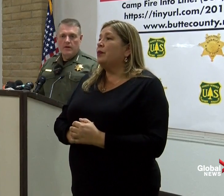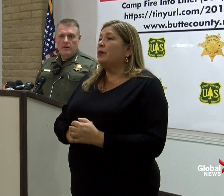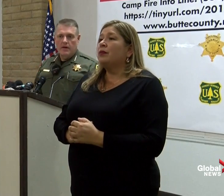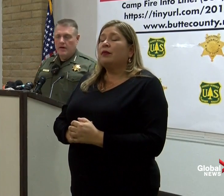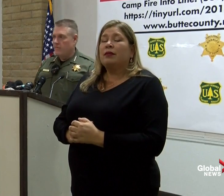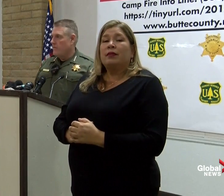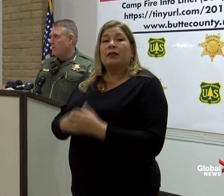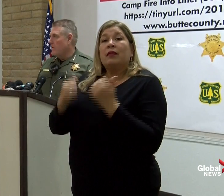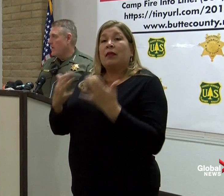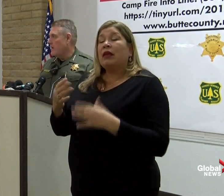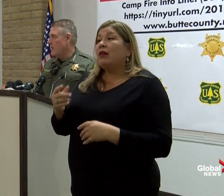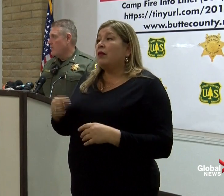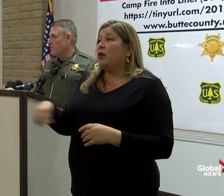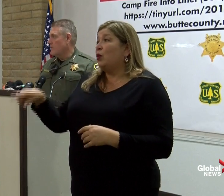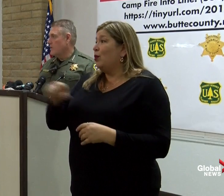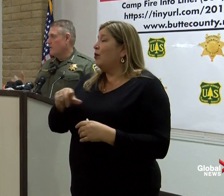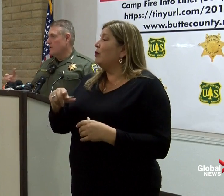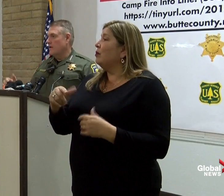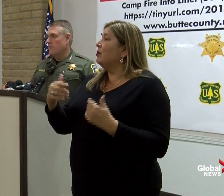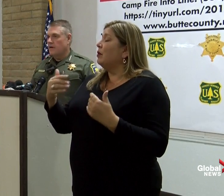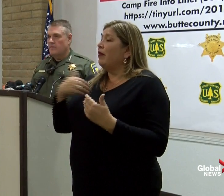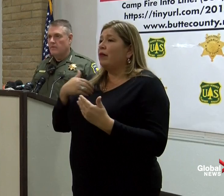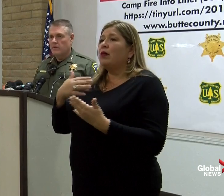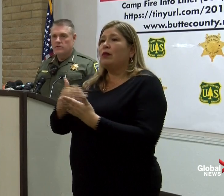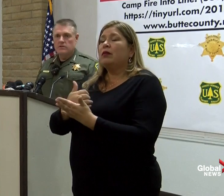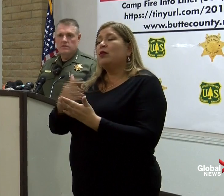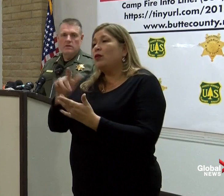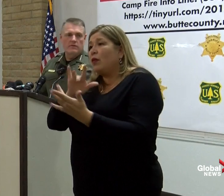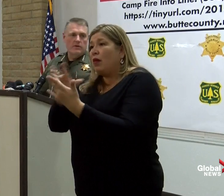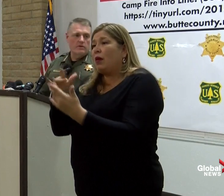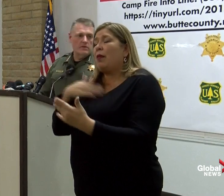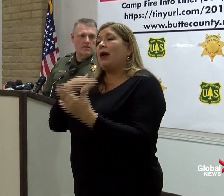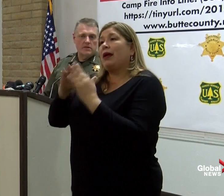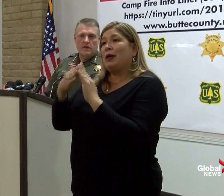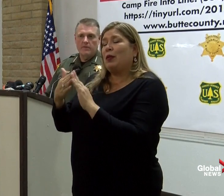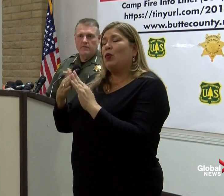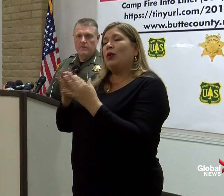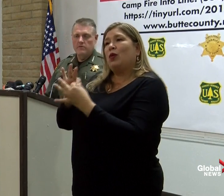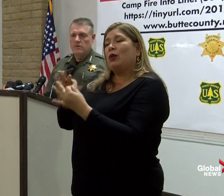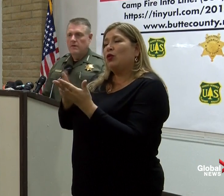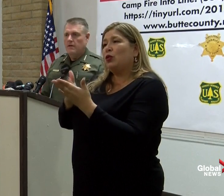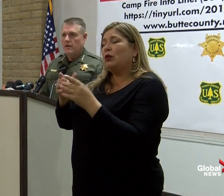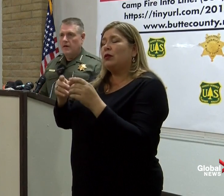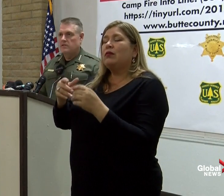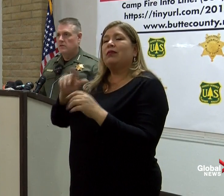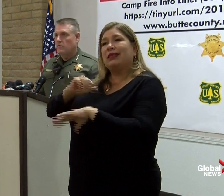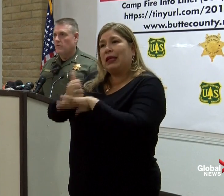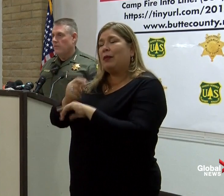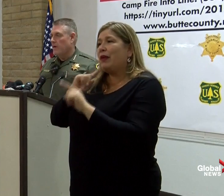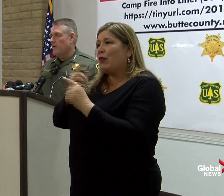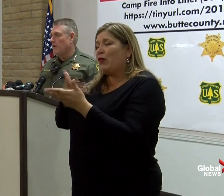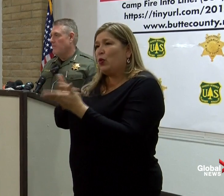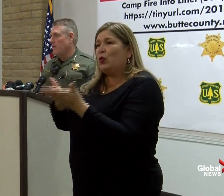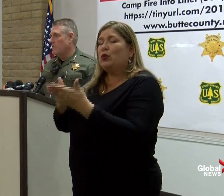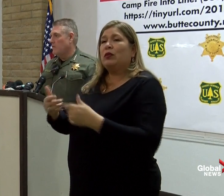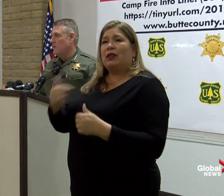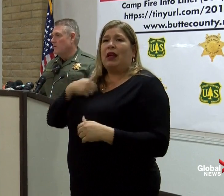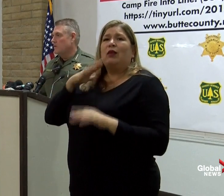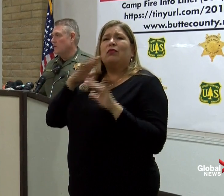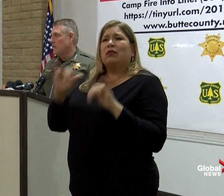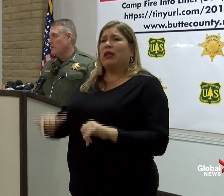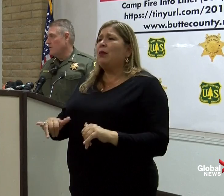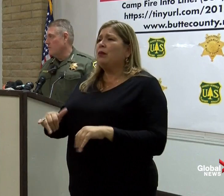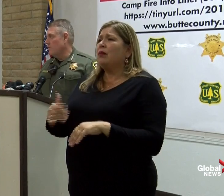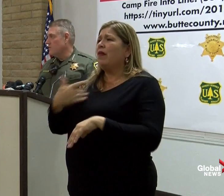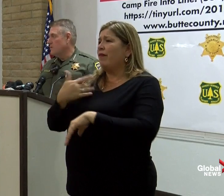you have had an opportunity to contact my community relations folks and set up interviews. I still will remain available